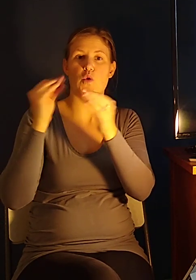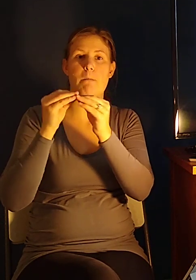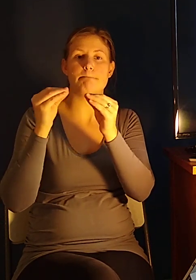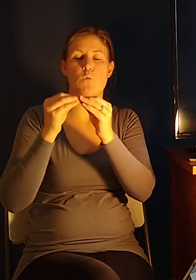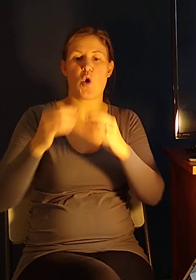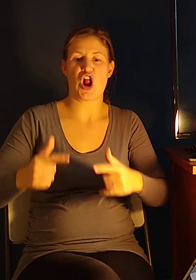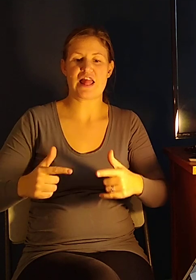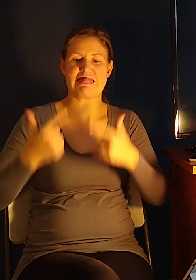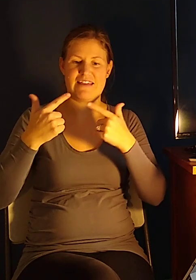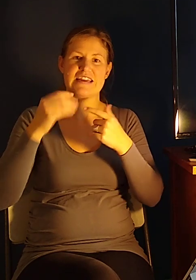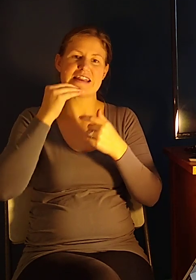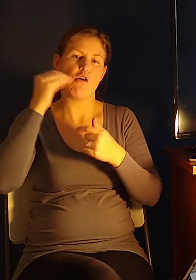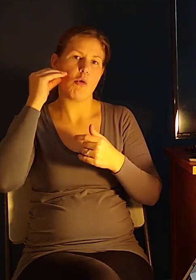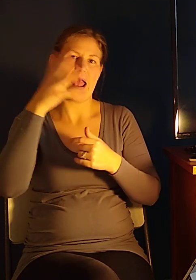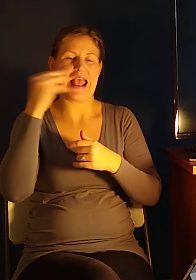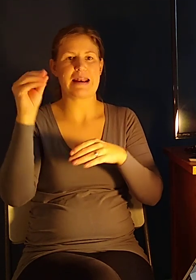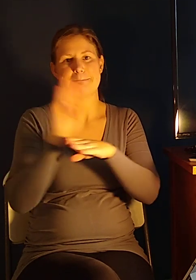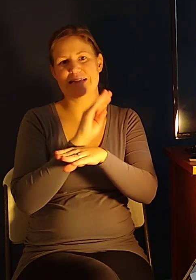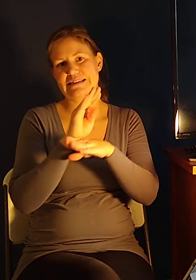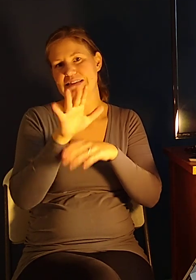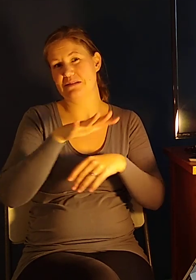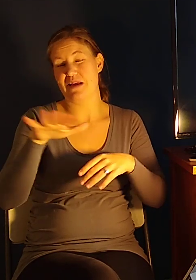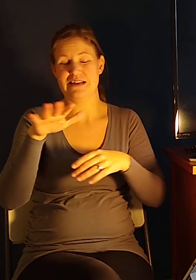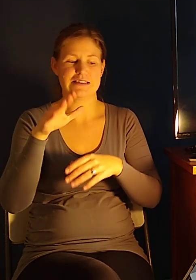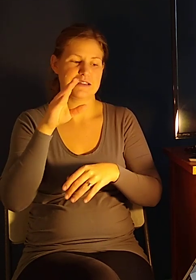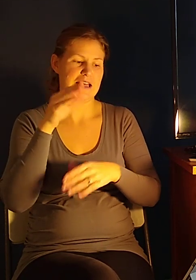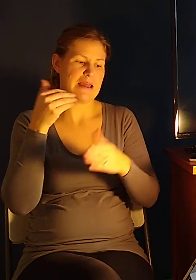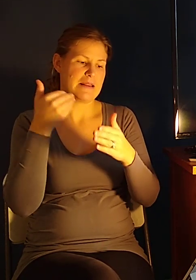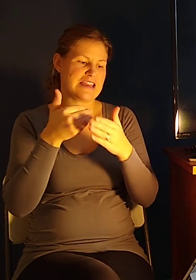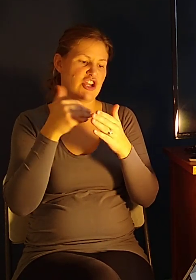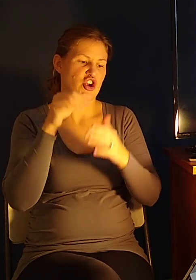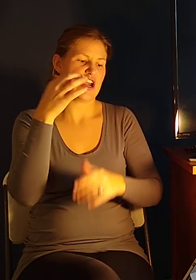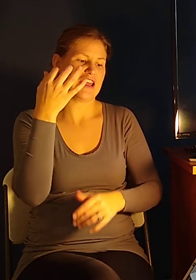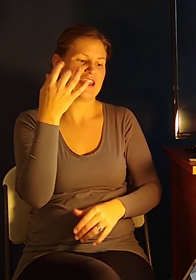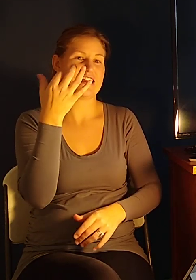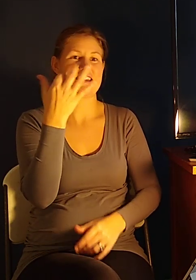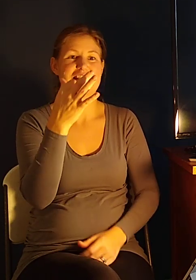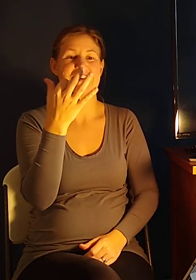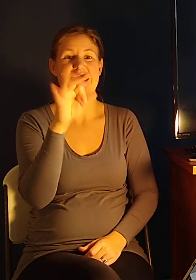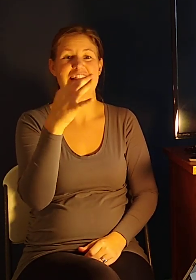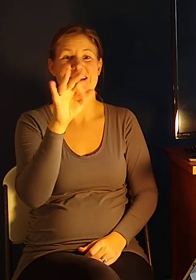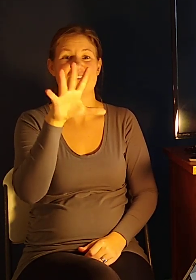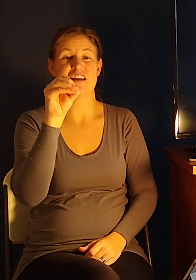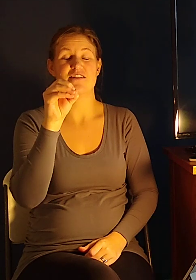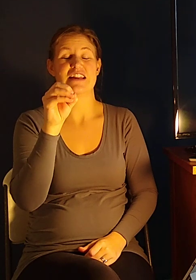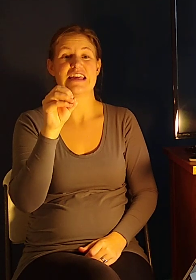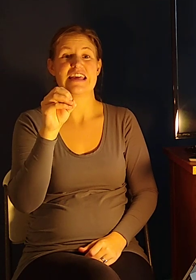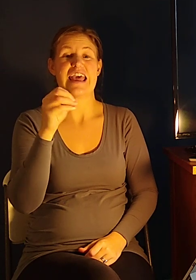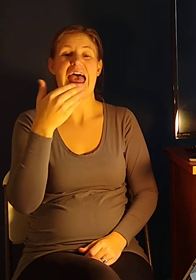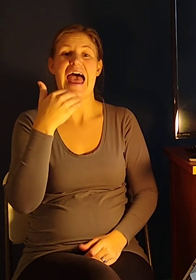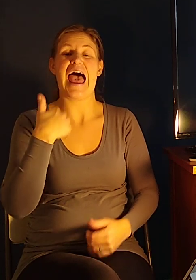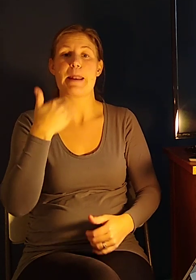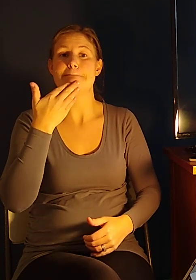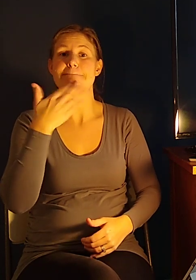commercial space. And by 1950, New York was suffering from poor air circulation and reduction